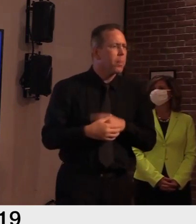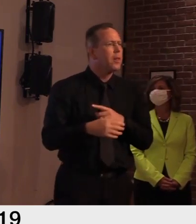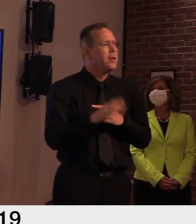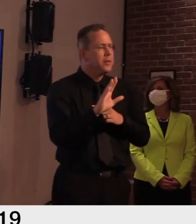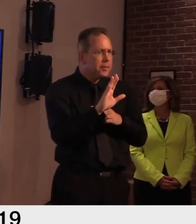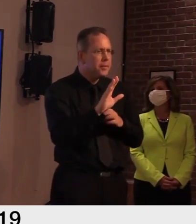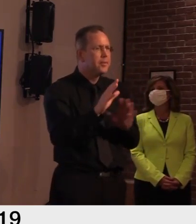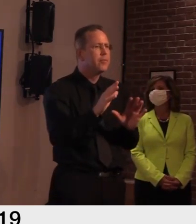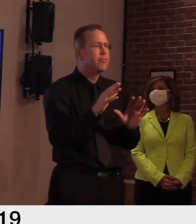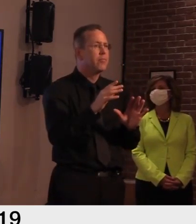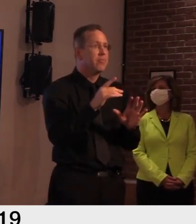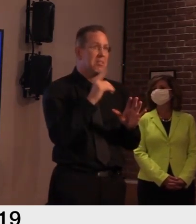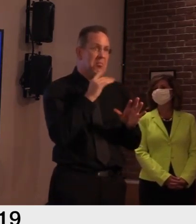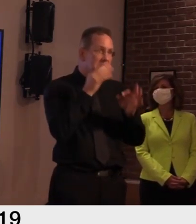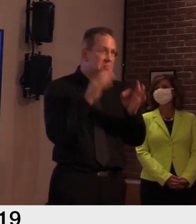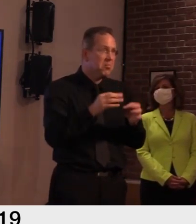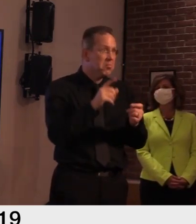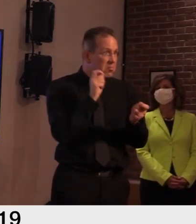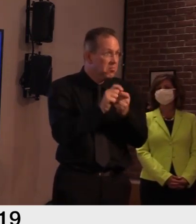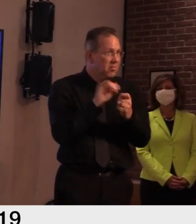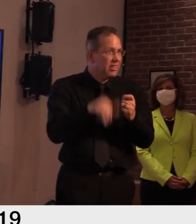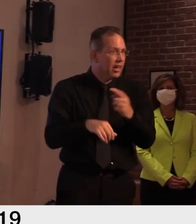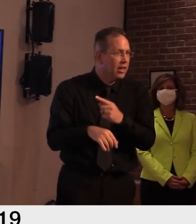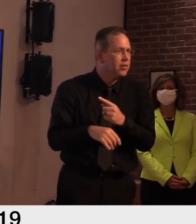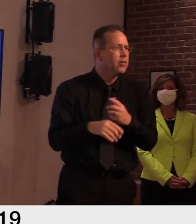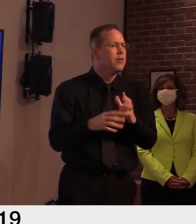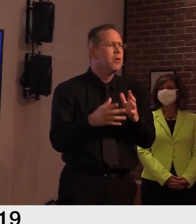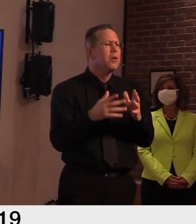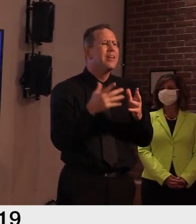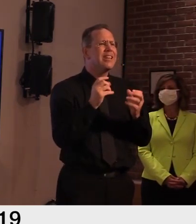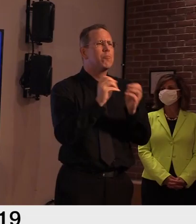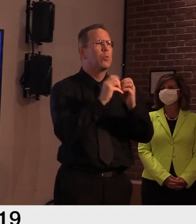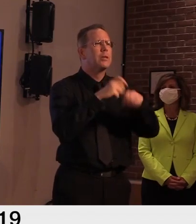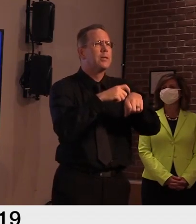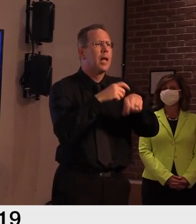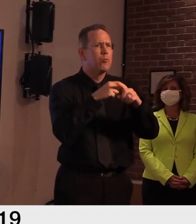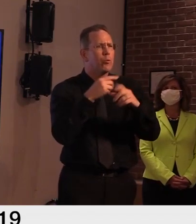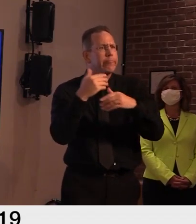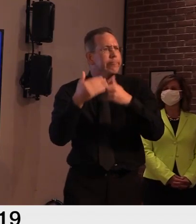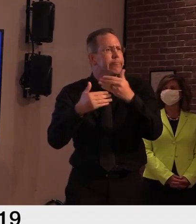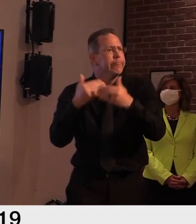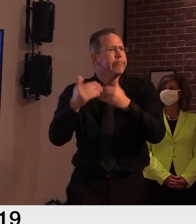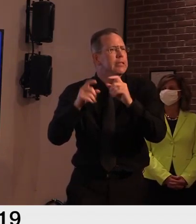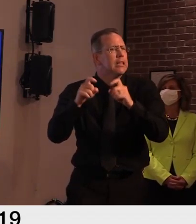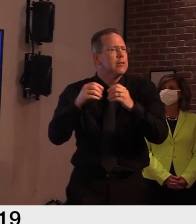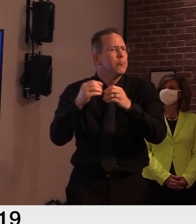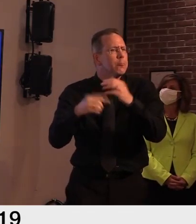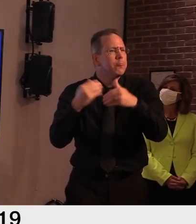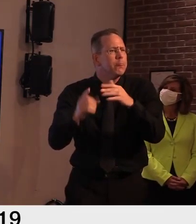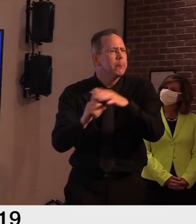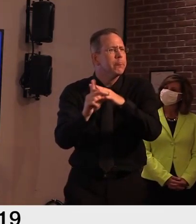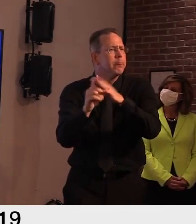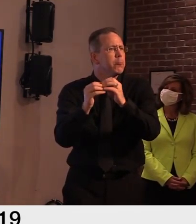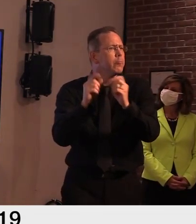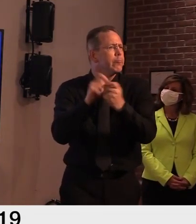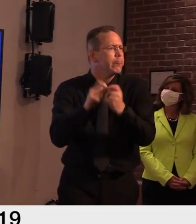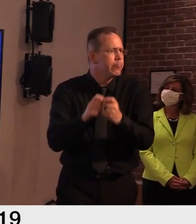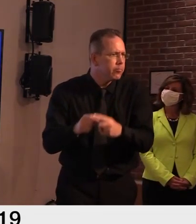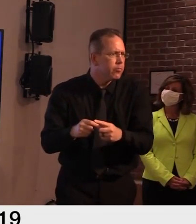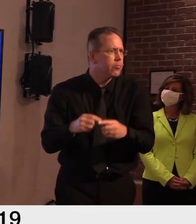new confirmed cases in Vermont, with at least 9 of these new cases traced back to the Winooski-Burlington